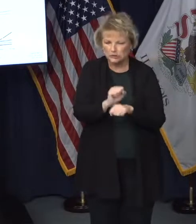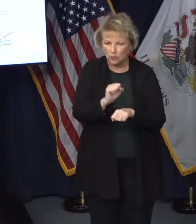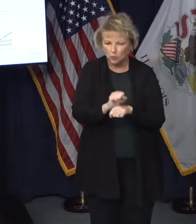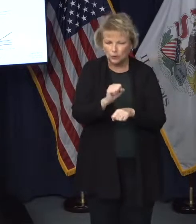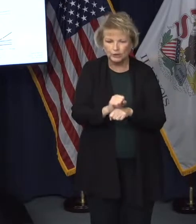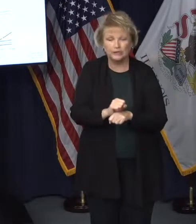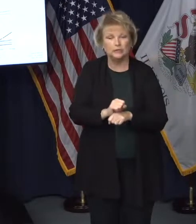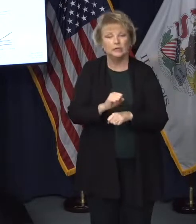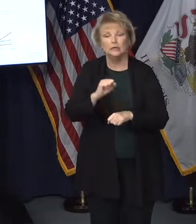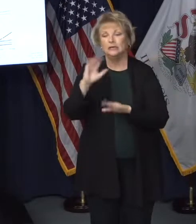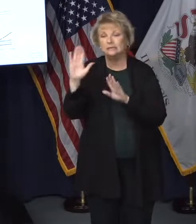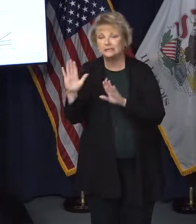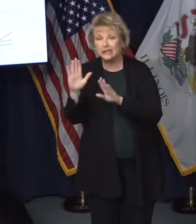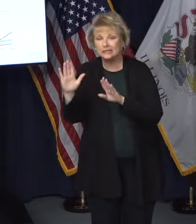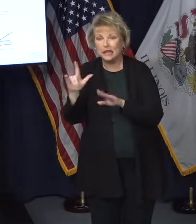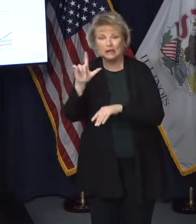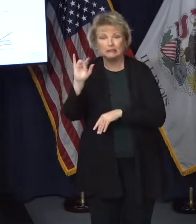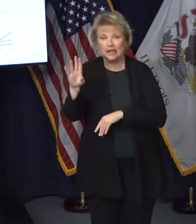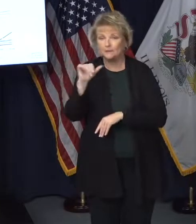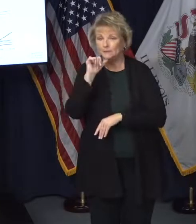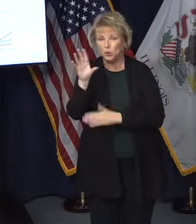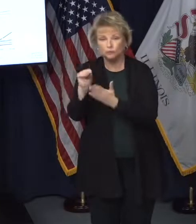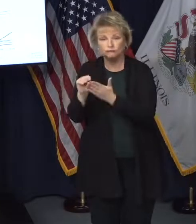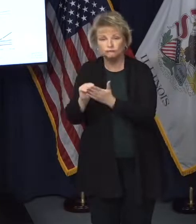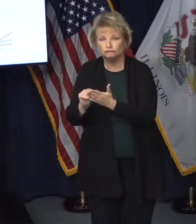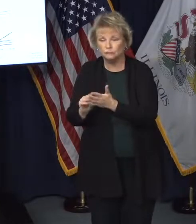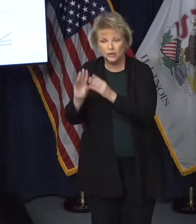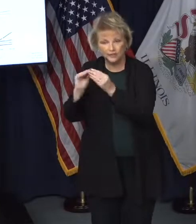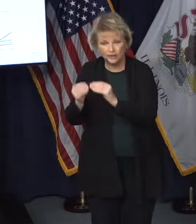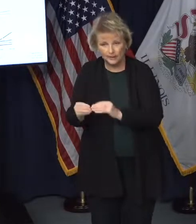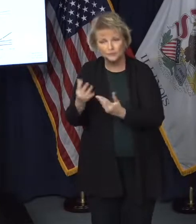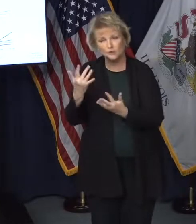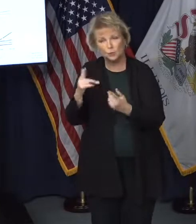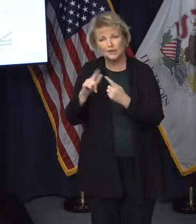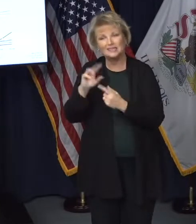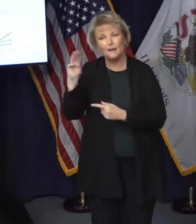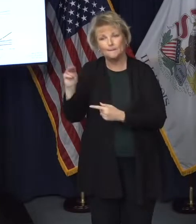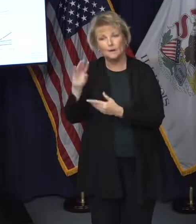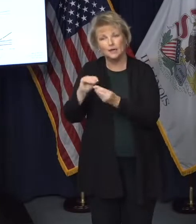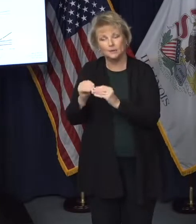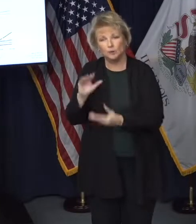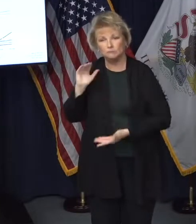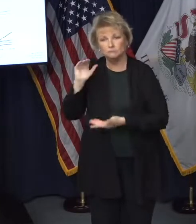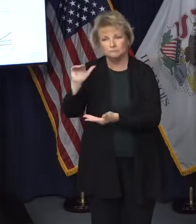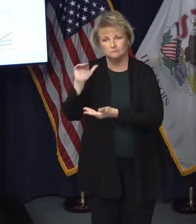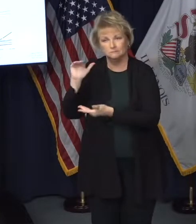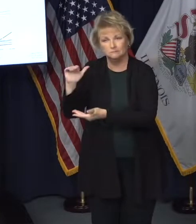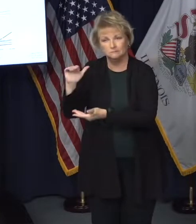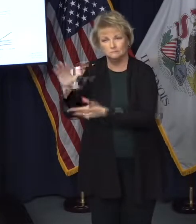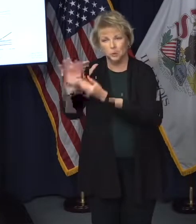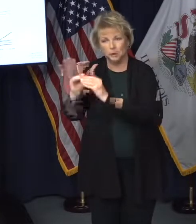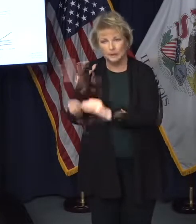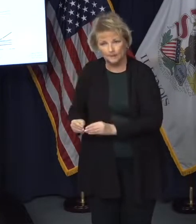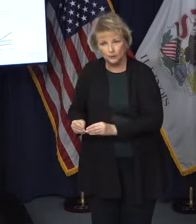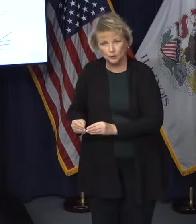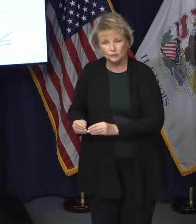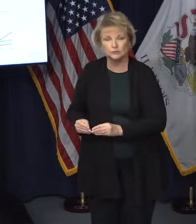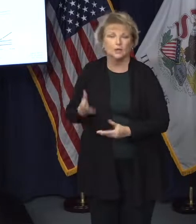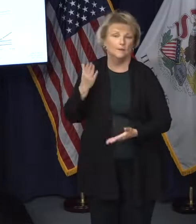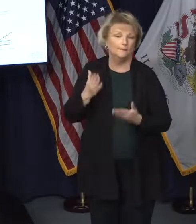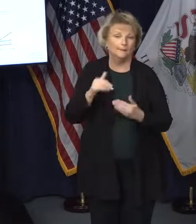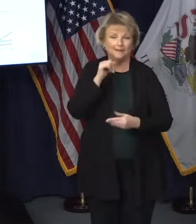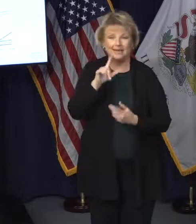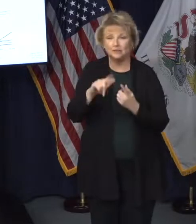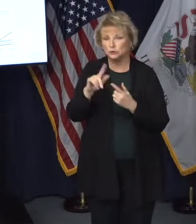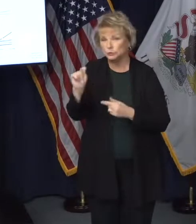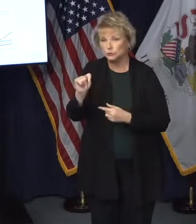Sundays, some labs don't report Sunday numbers. They come back on Monday morning with those numbers and reported till Tuesday as a